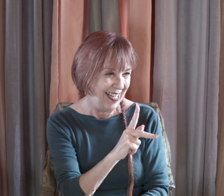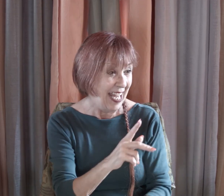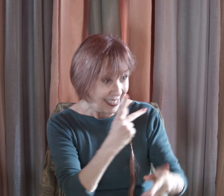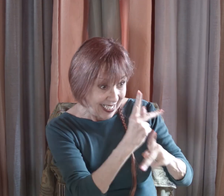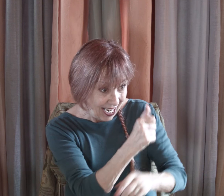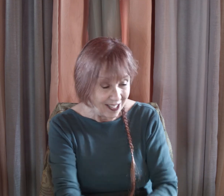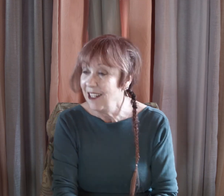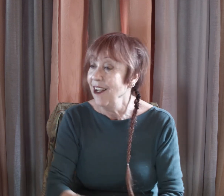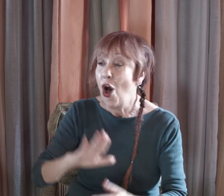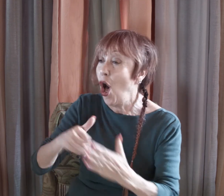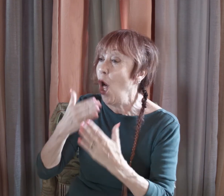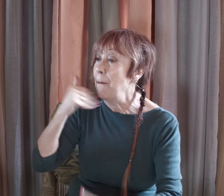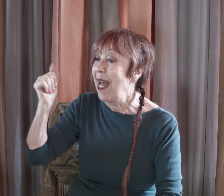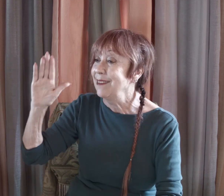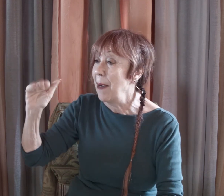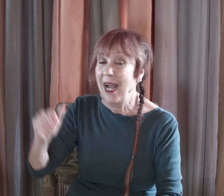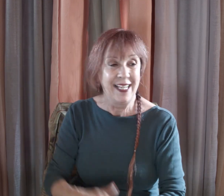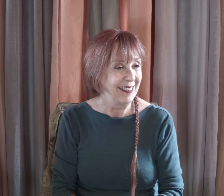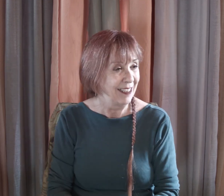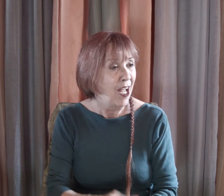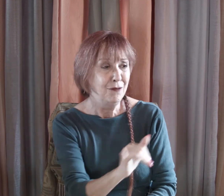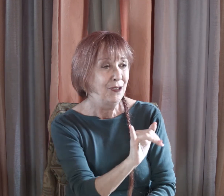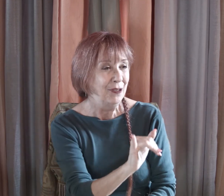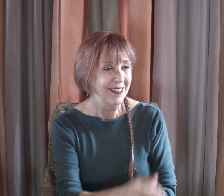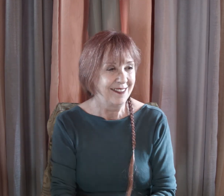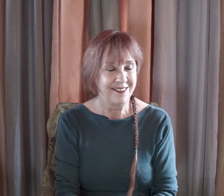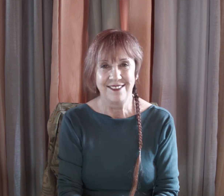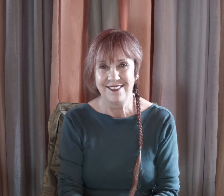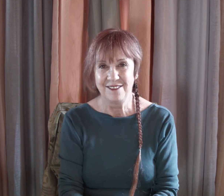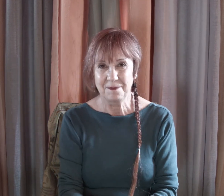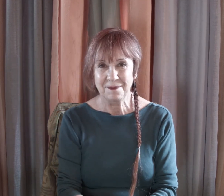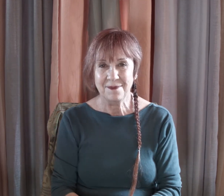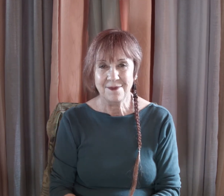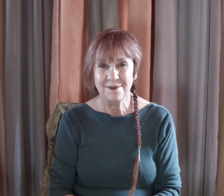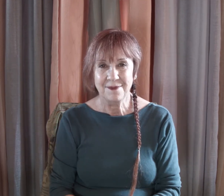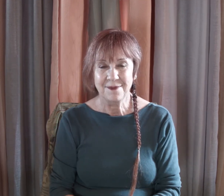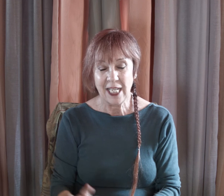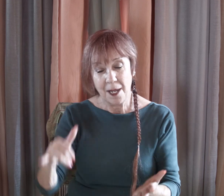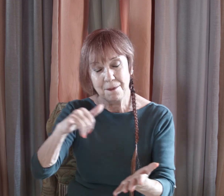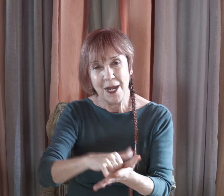Okay. Take care. All the best. Bye-bye. You greatly grateful.